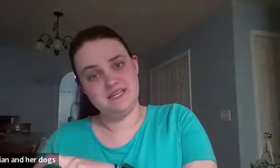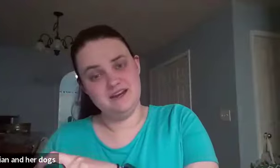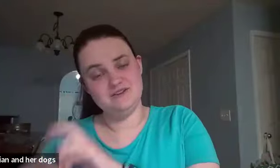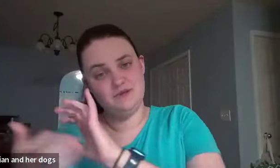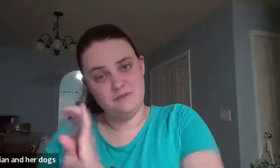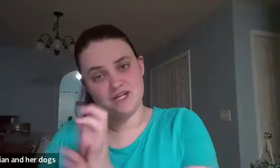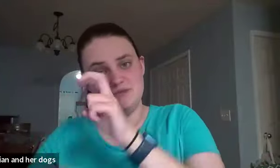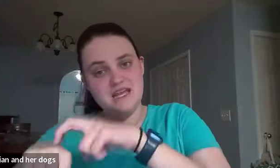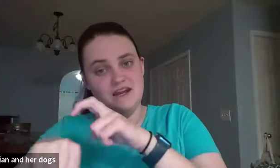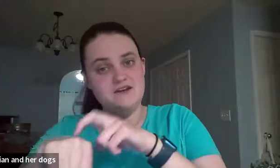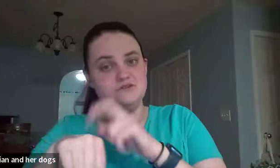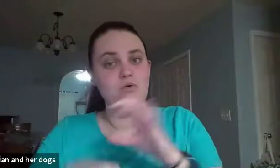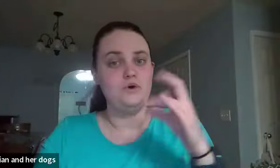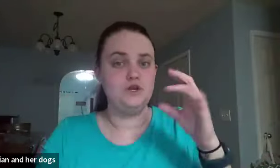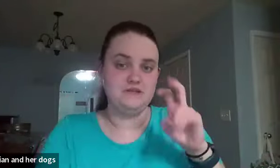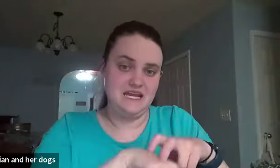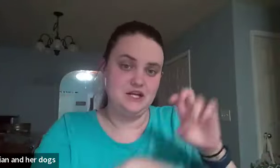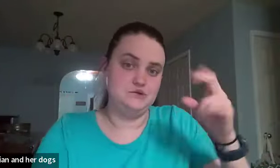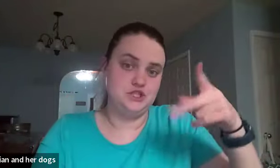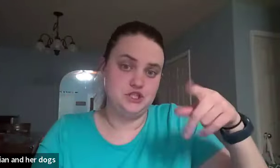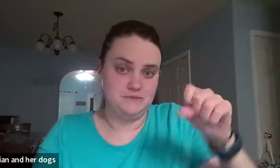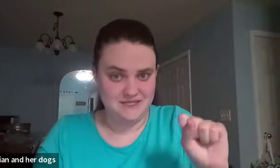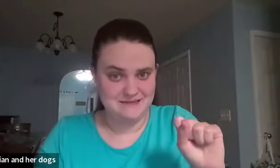of potatoes, for your mashed potatoes or your potato chips.